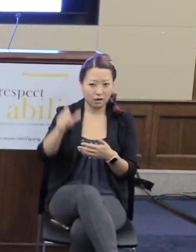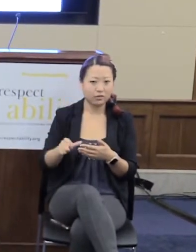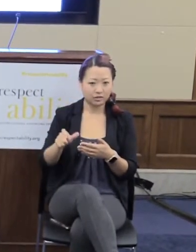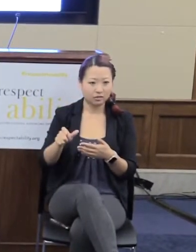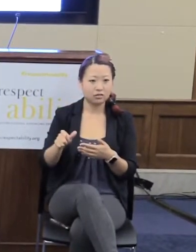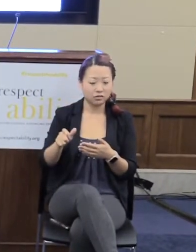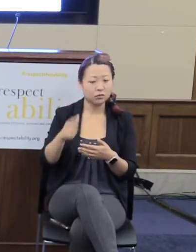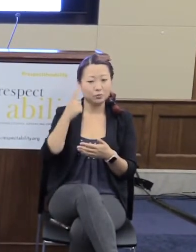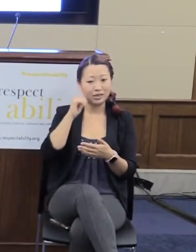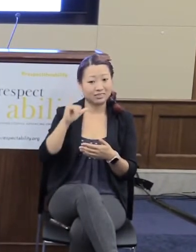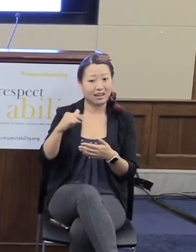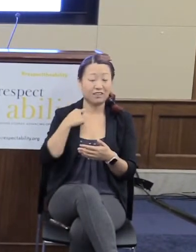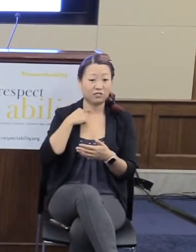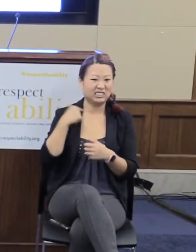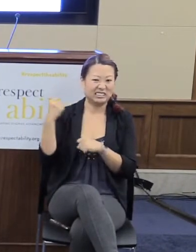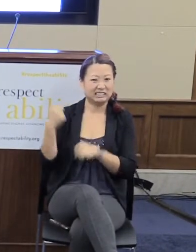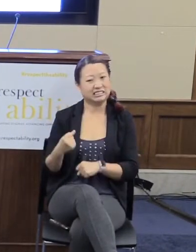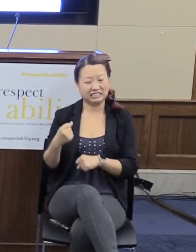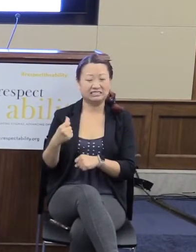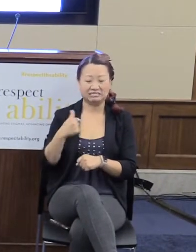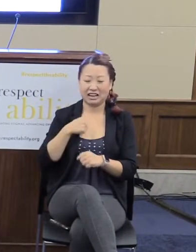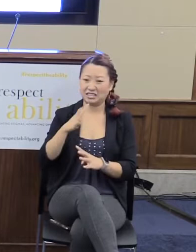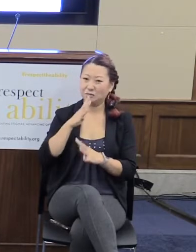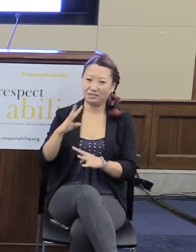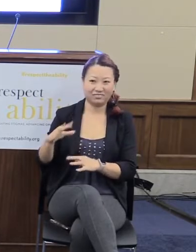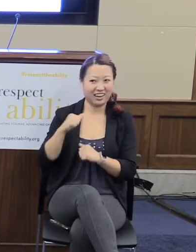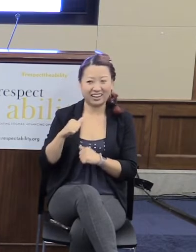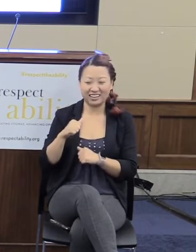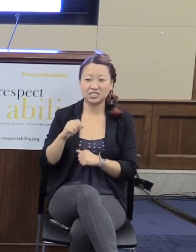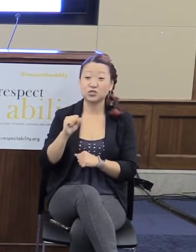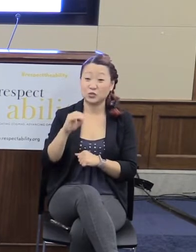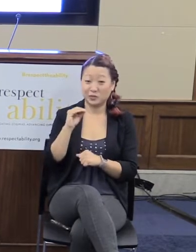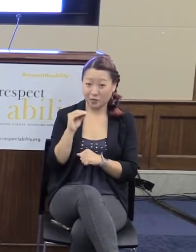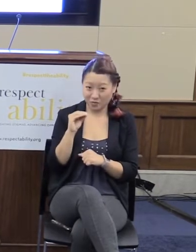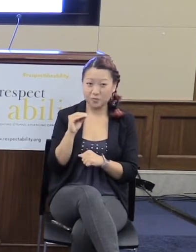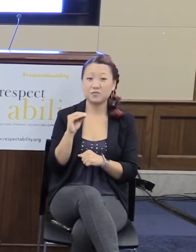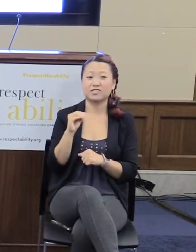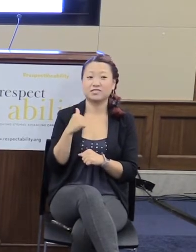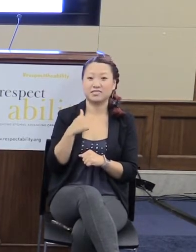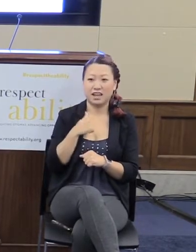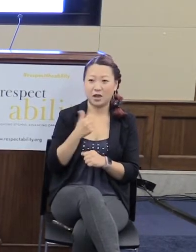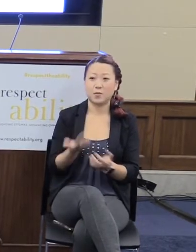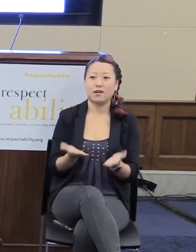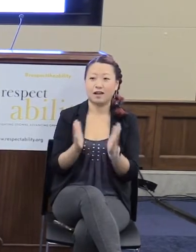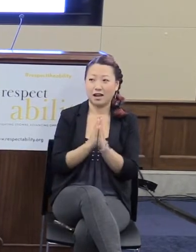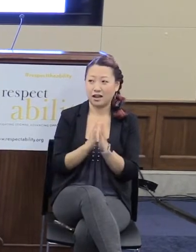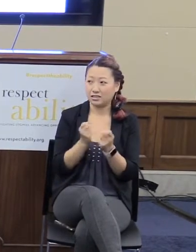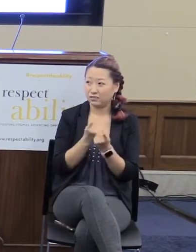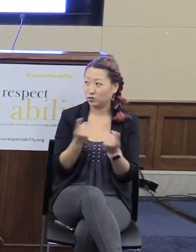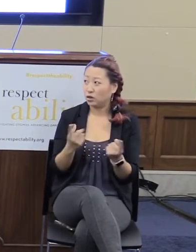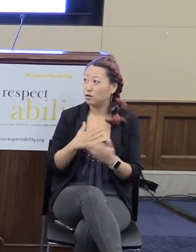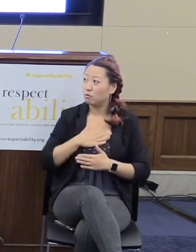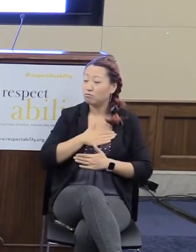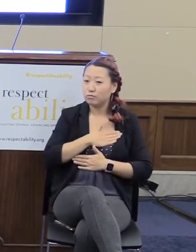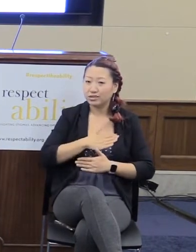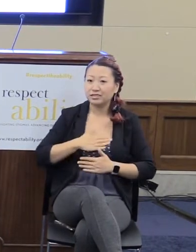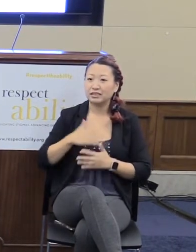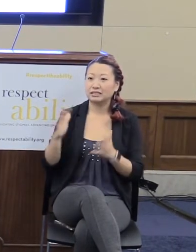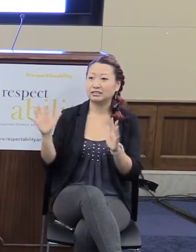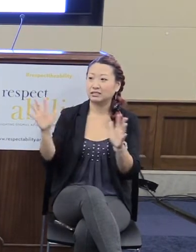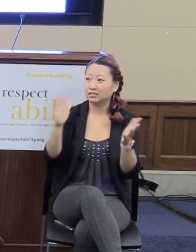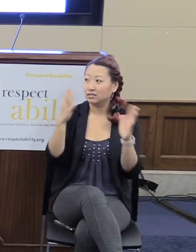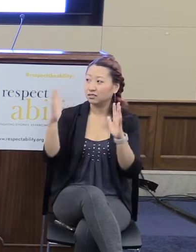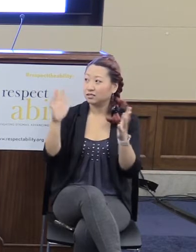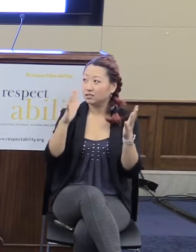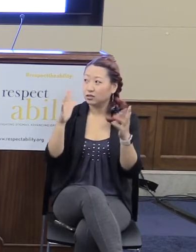I have a very strong accent, and I speak very fast. So I will ask everybody to please give a round of